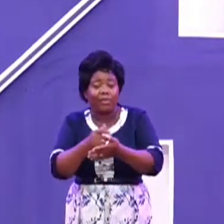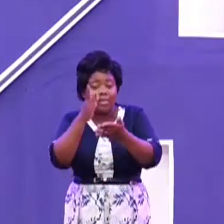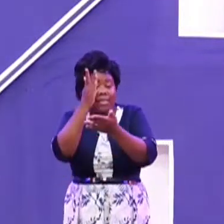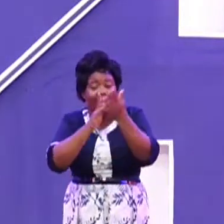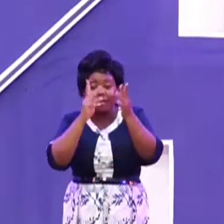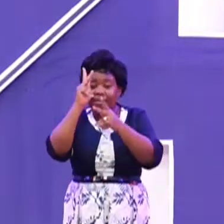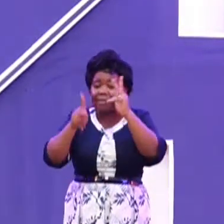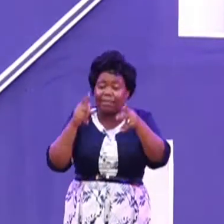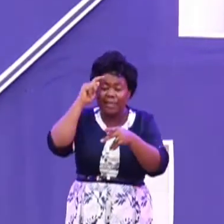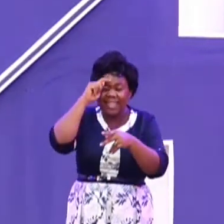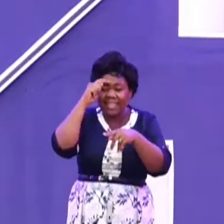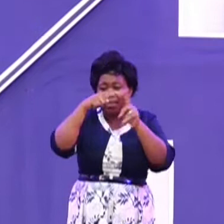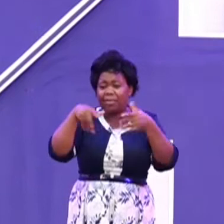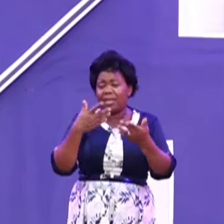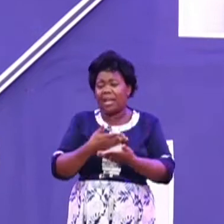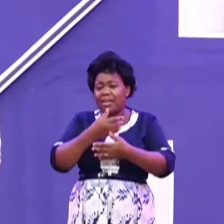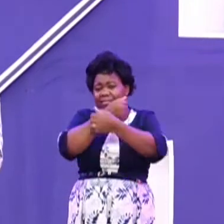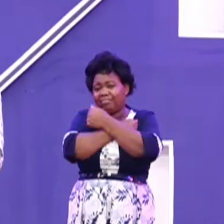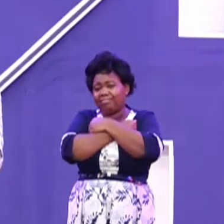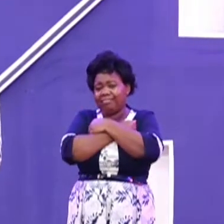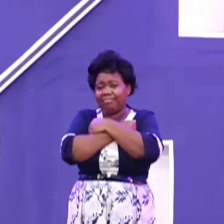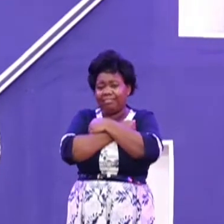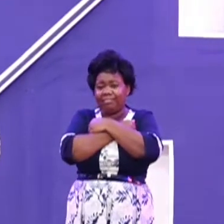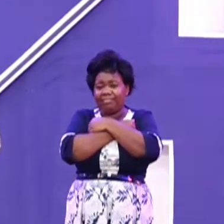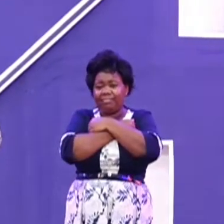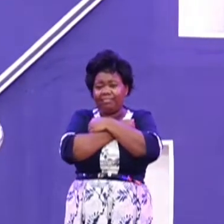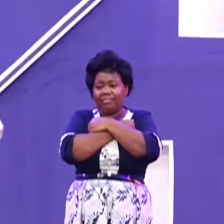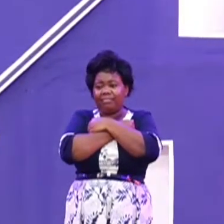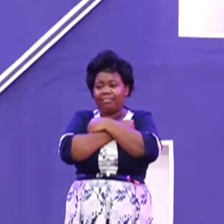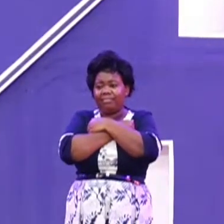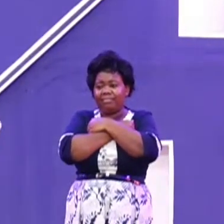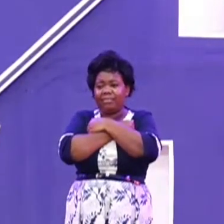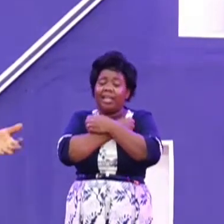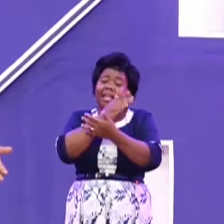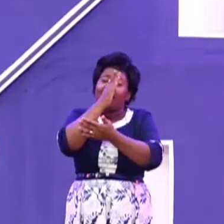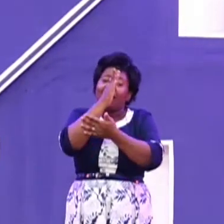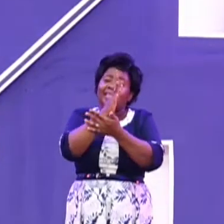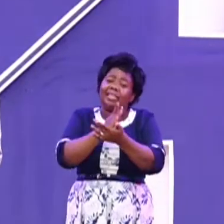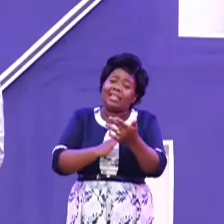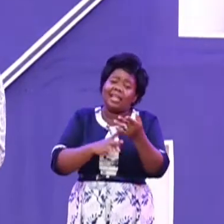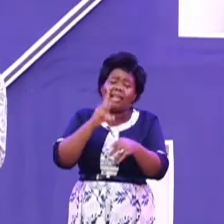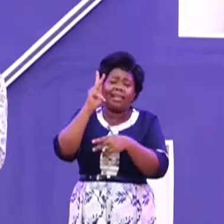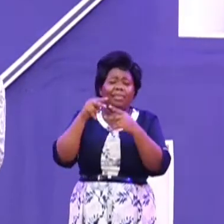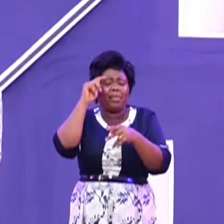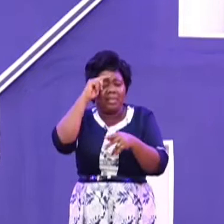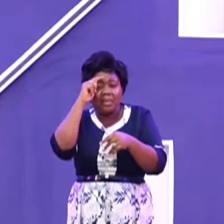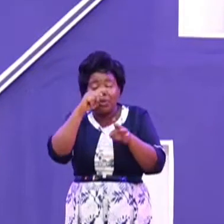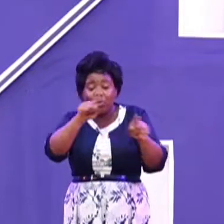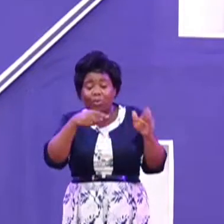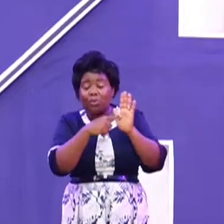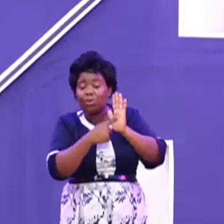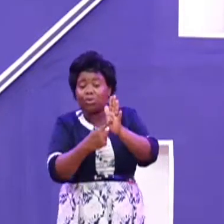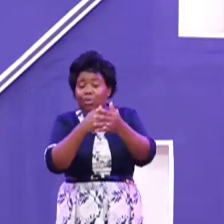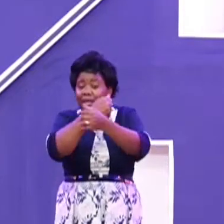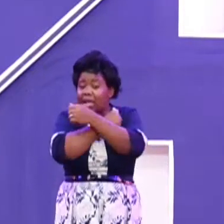we have love. Kubanga bamu kufe tumanyi tuyina okwagala. Some of us are knowing that we are showing love already. Abamu kufe tumanyi tuli